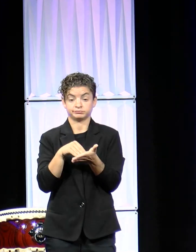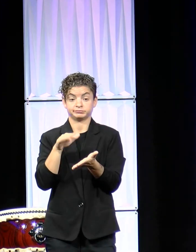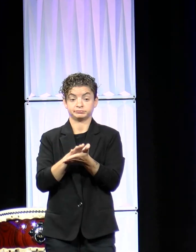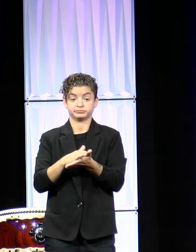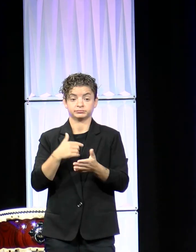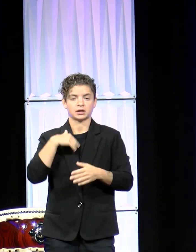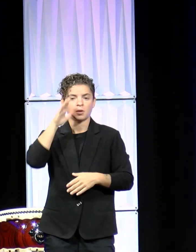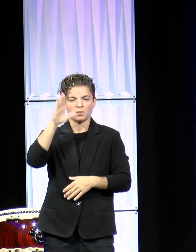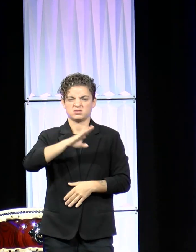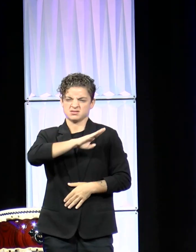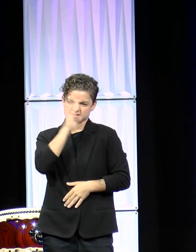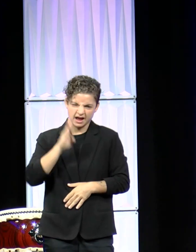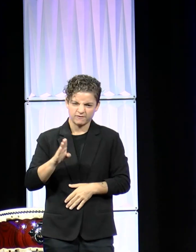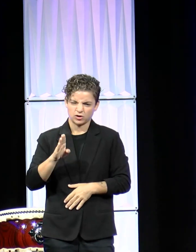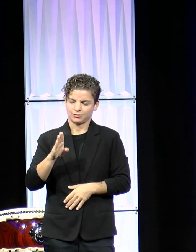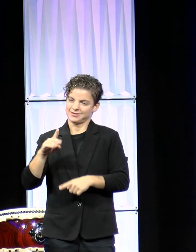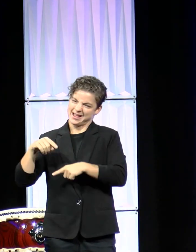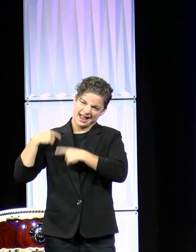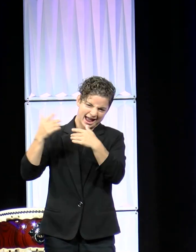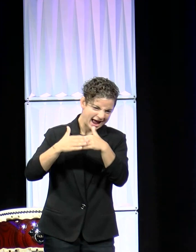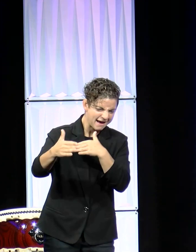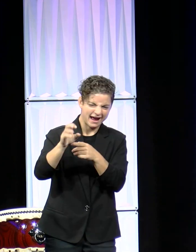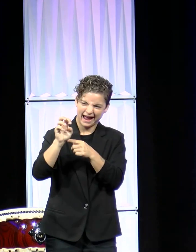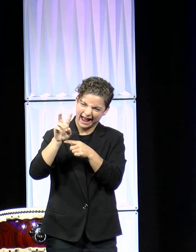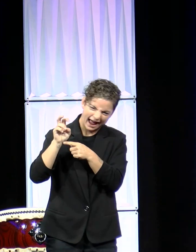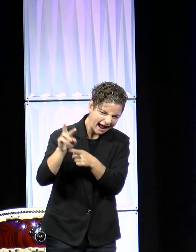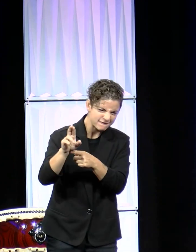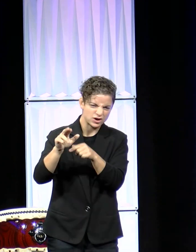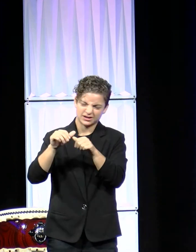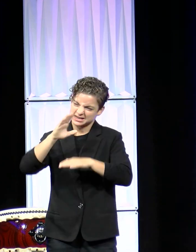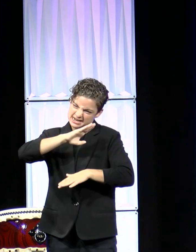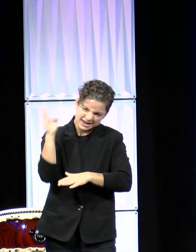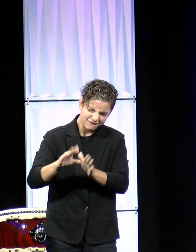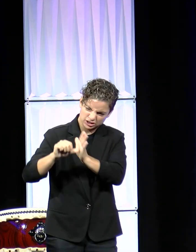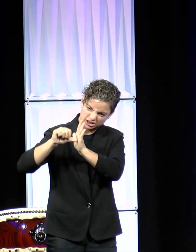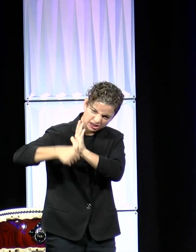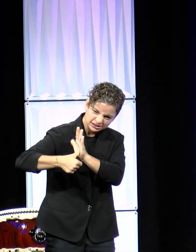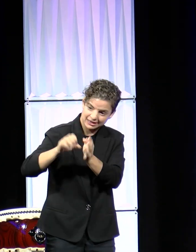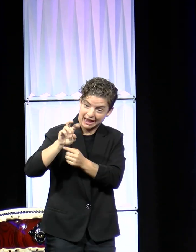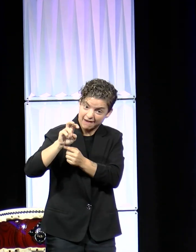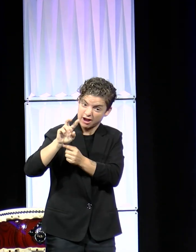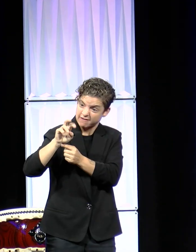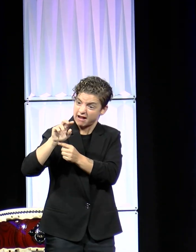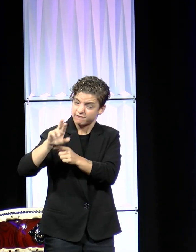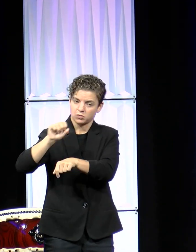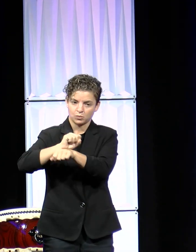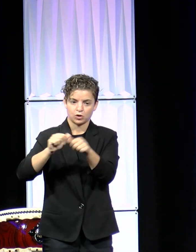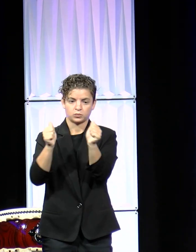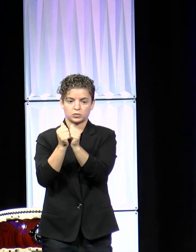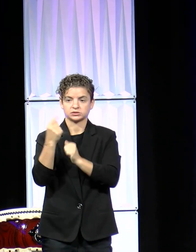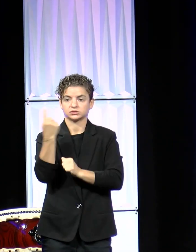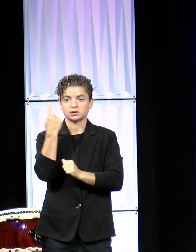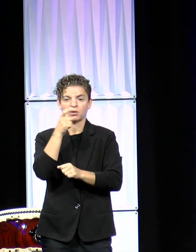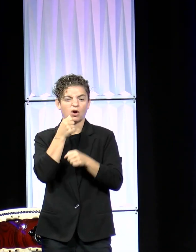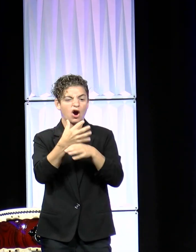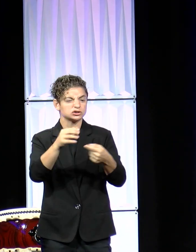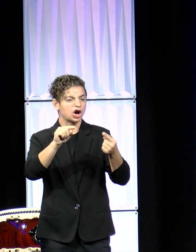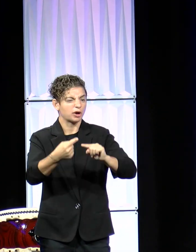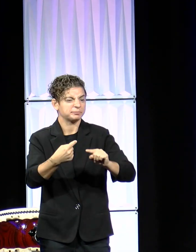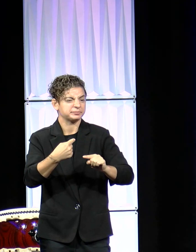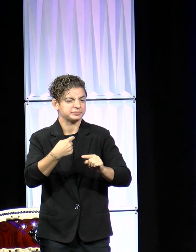Filed it away and didn't think much of it until I started working in residential treatment for youth.